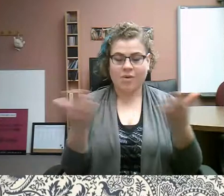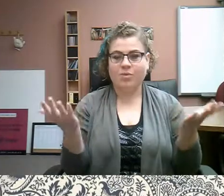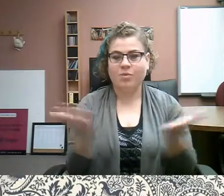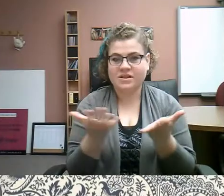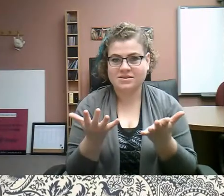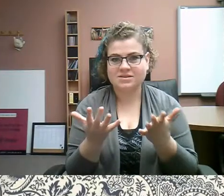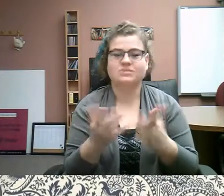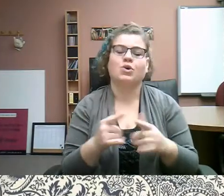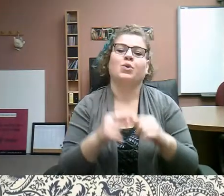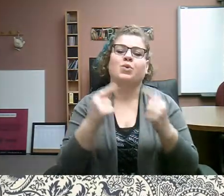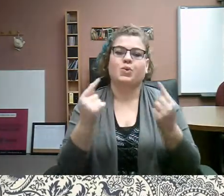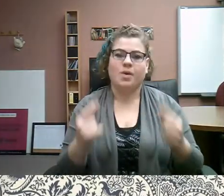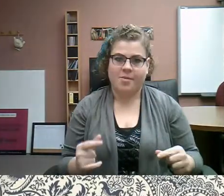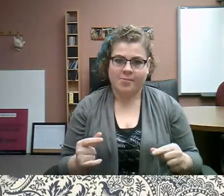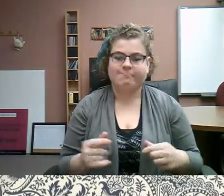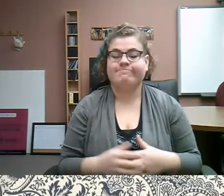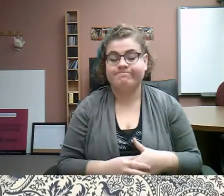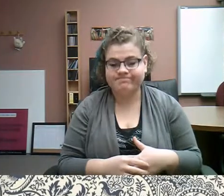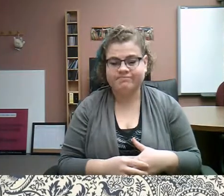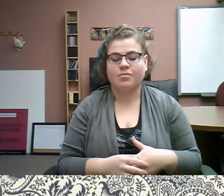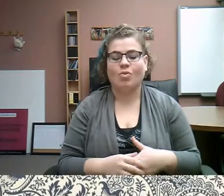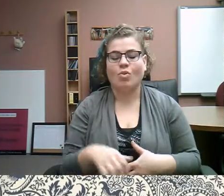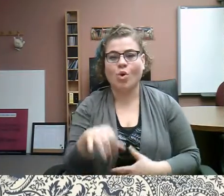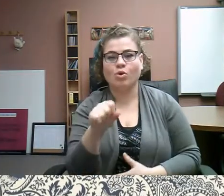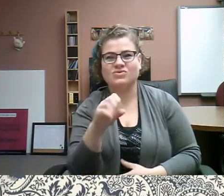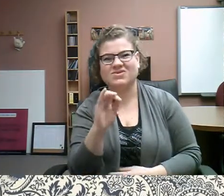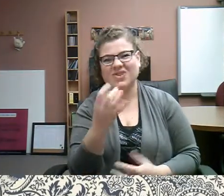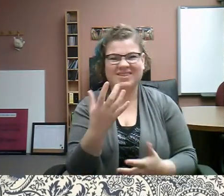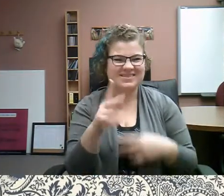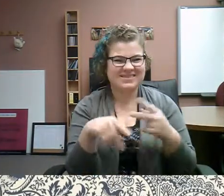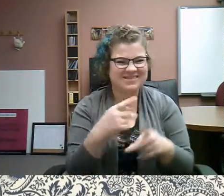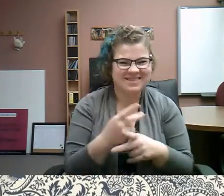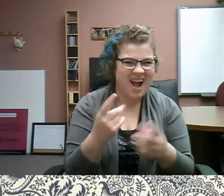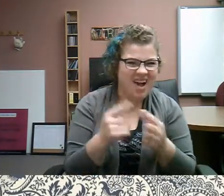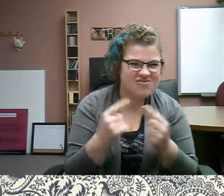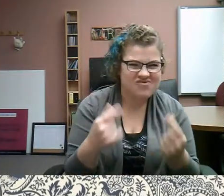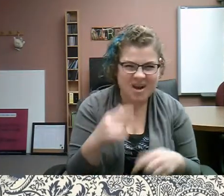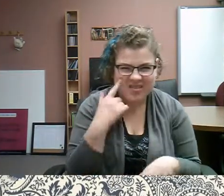maybe do some more later. We're going to be focusing on what? The grammar.